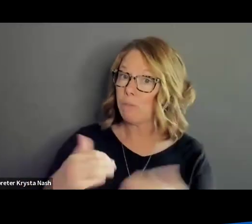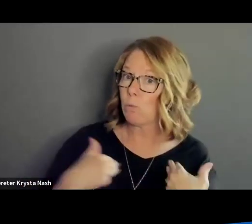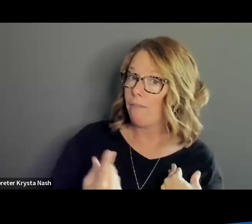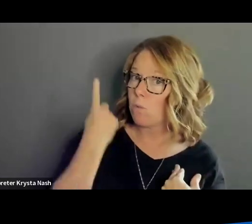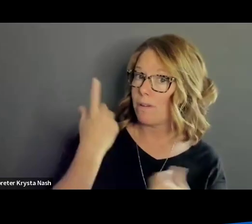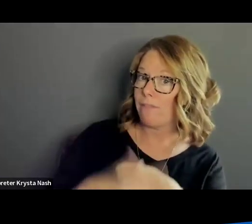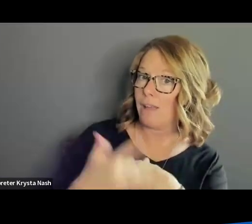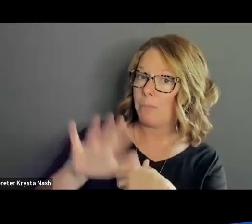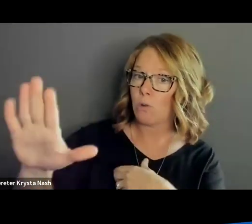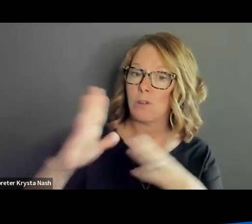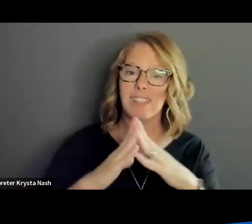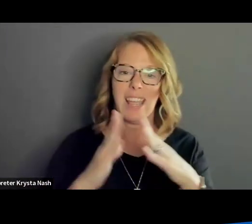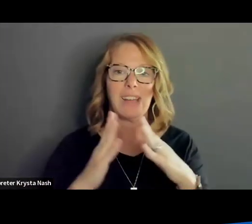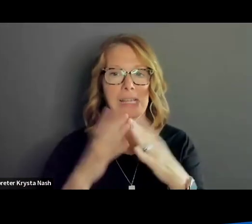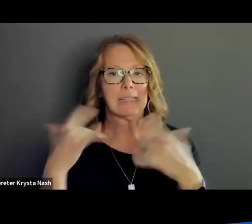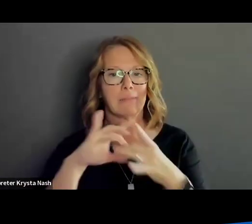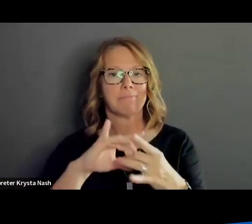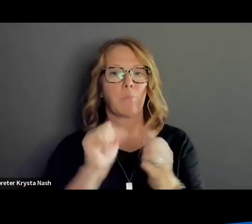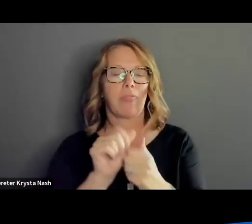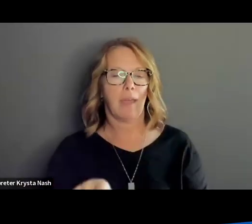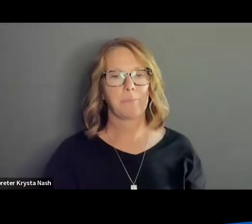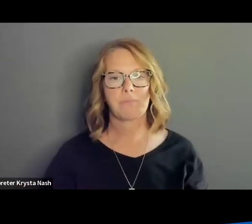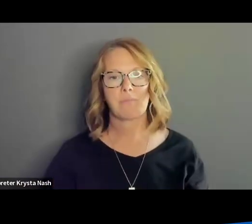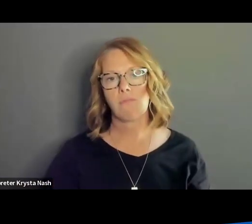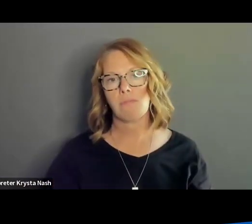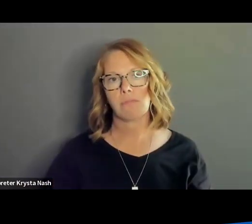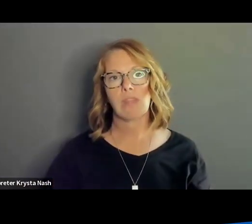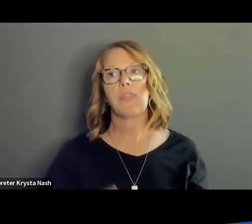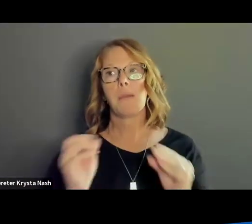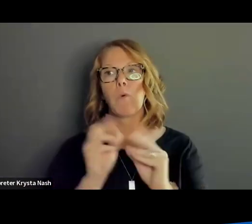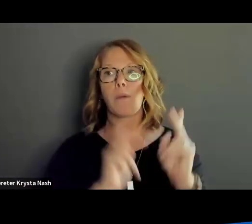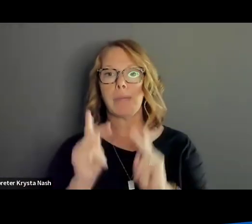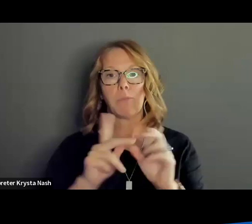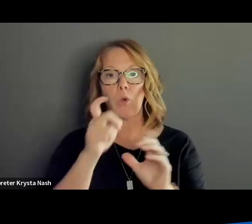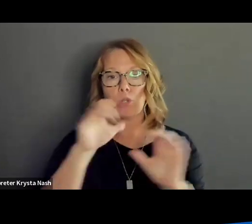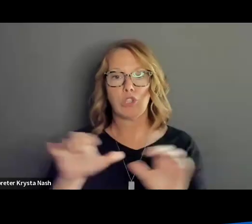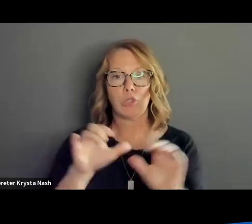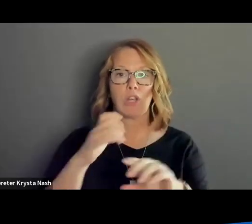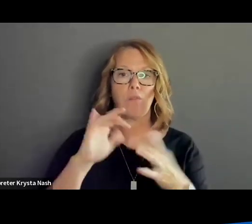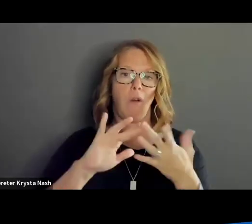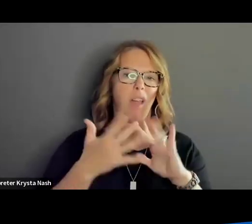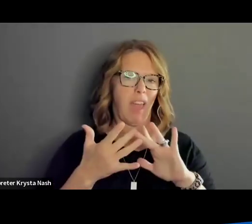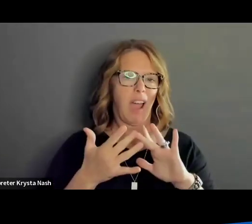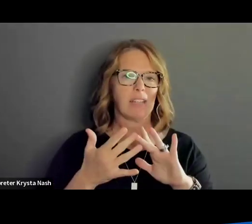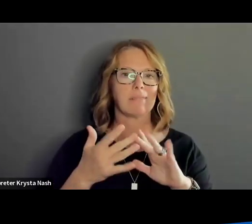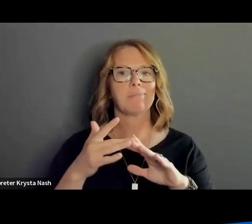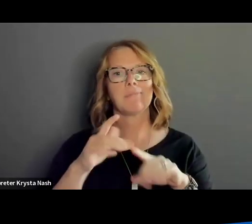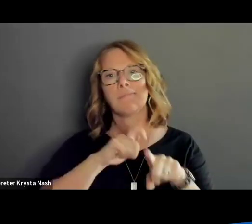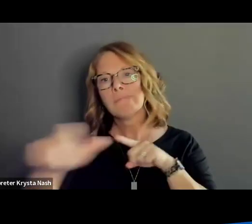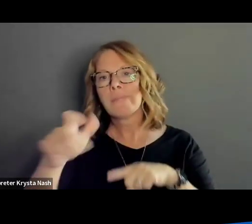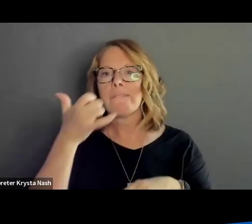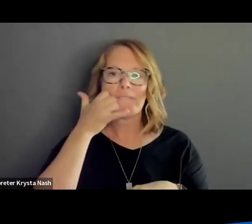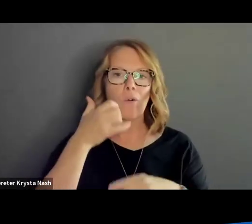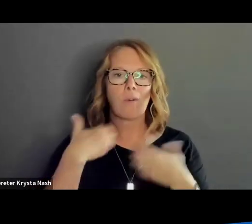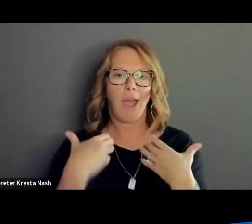and are still connected with that. There are more people that are doing online telehealth. So you